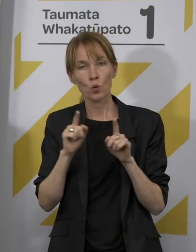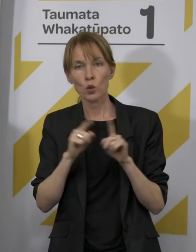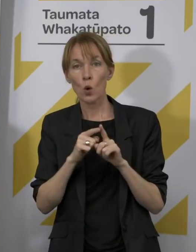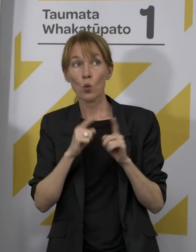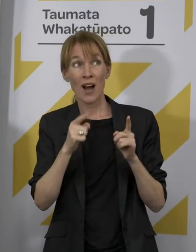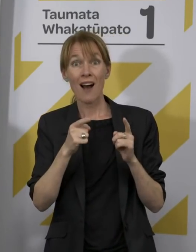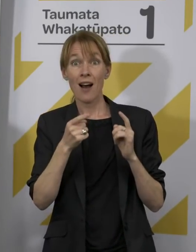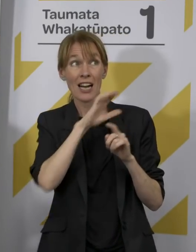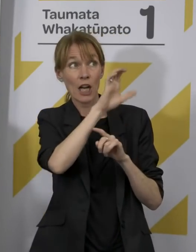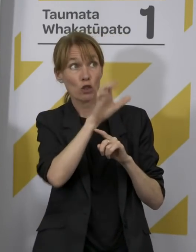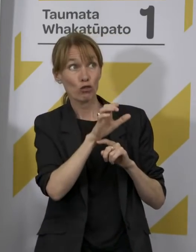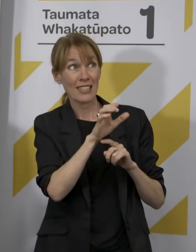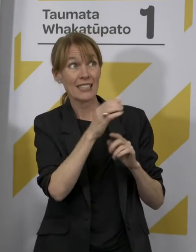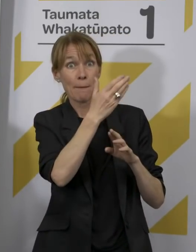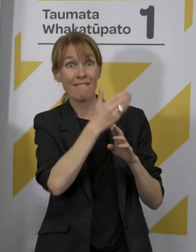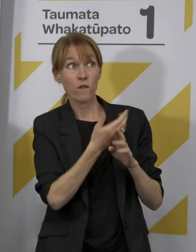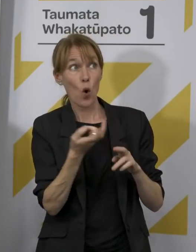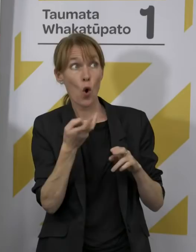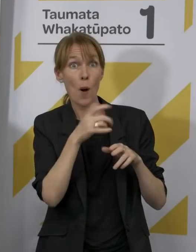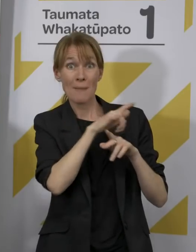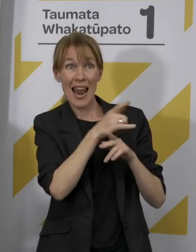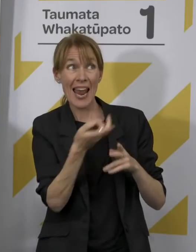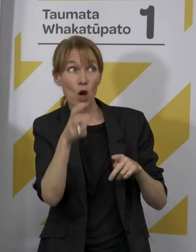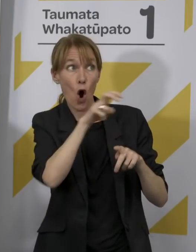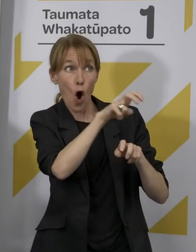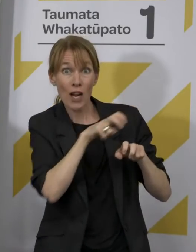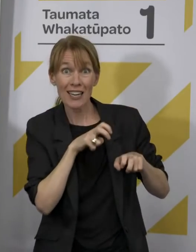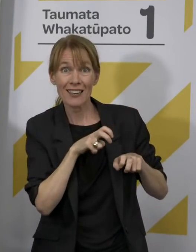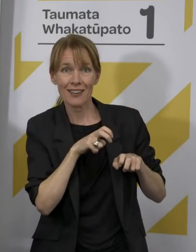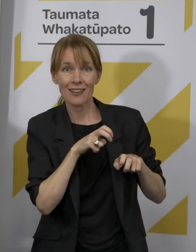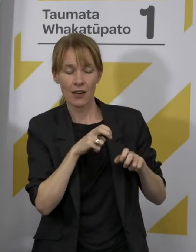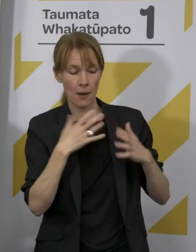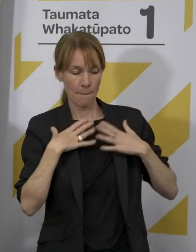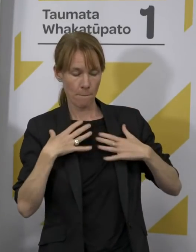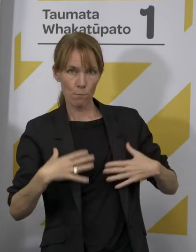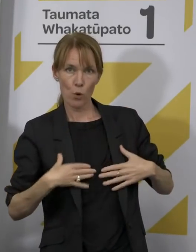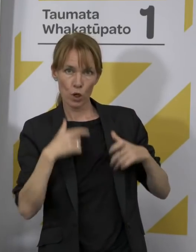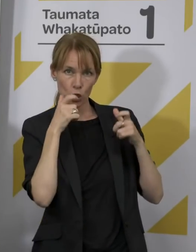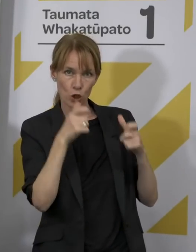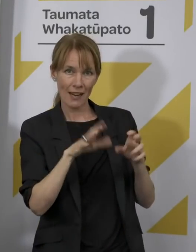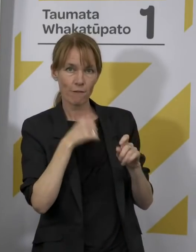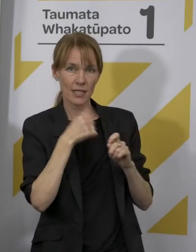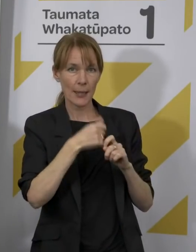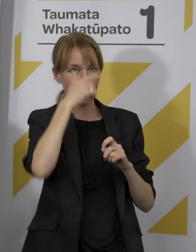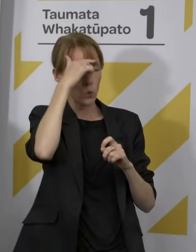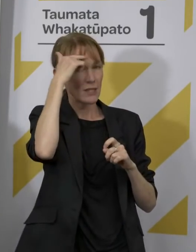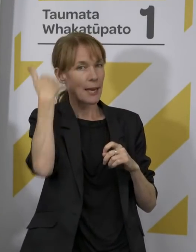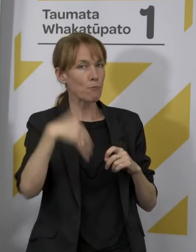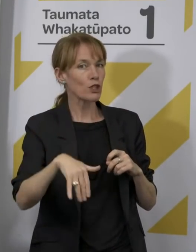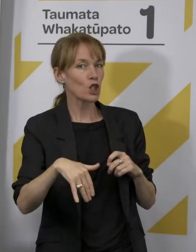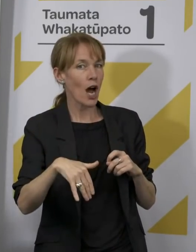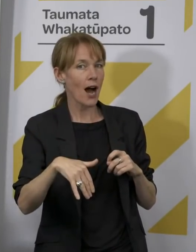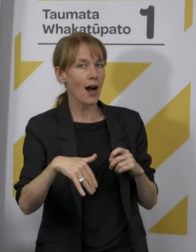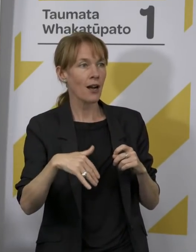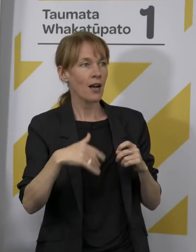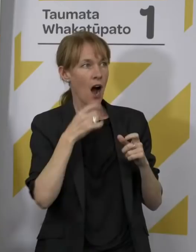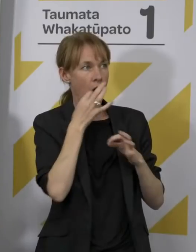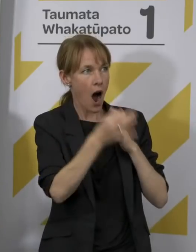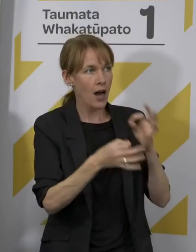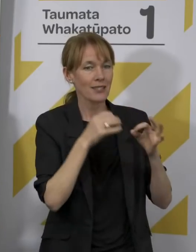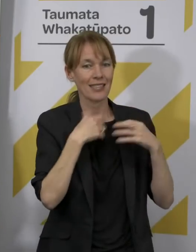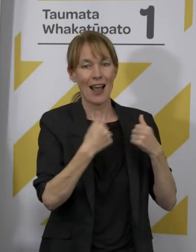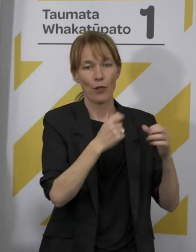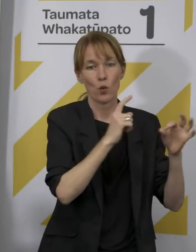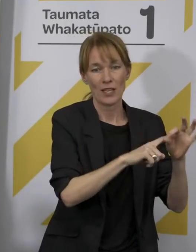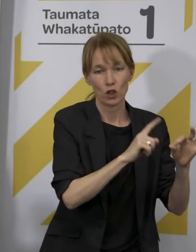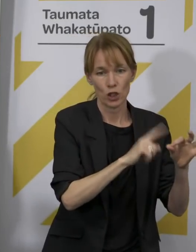of confidence that there's appropriate symptom checking and or temperature checking before people get on flights to Dr. New Zealand. As Director General, do